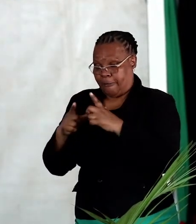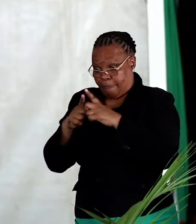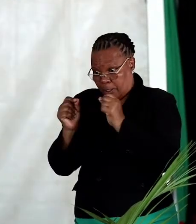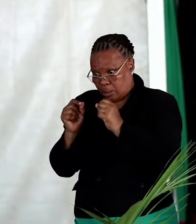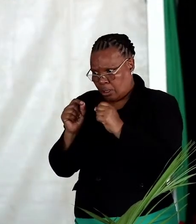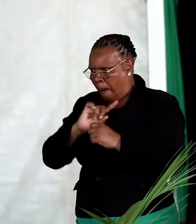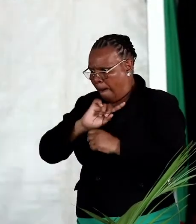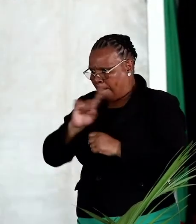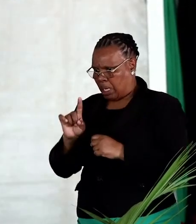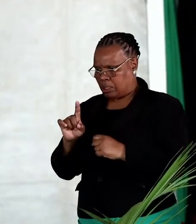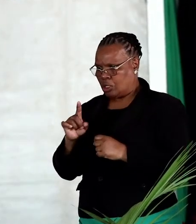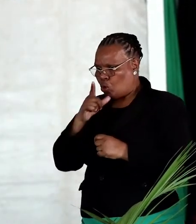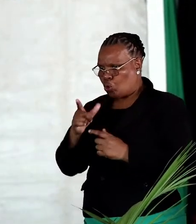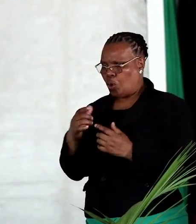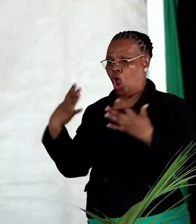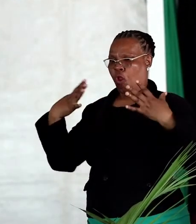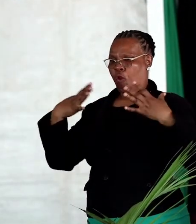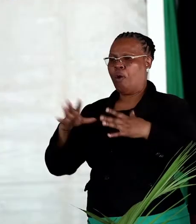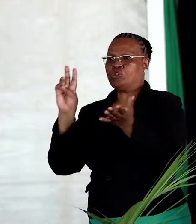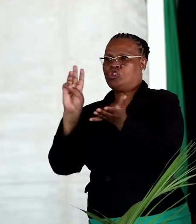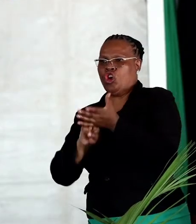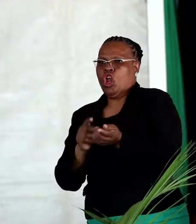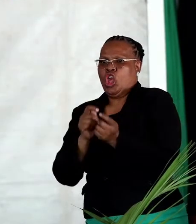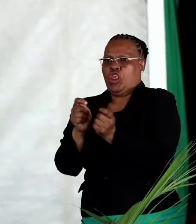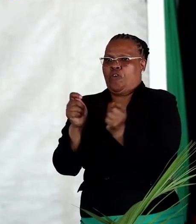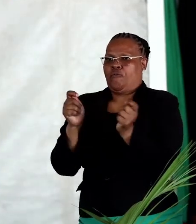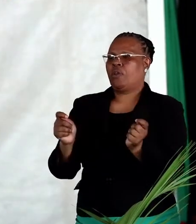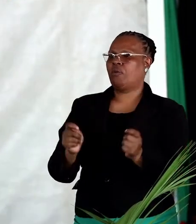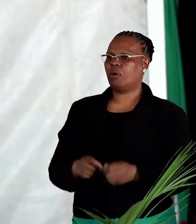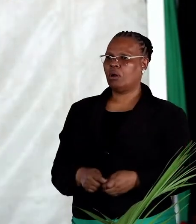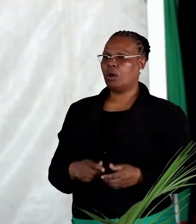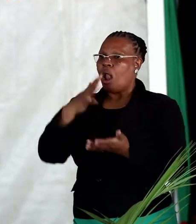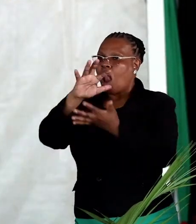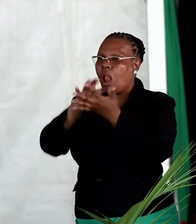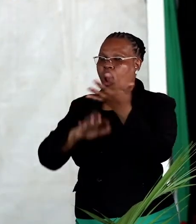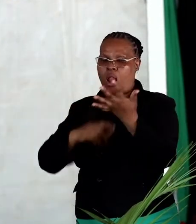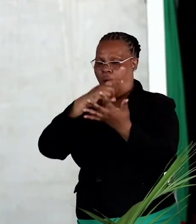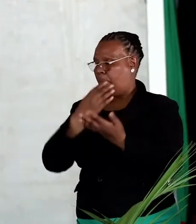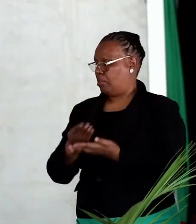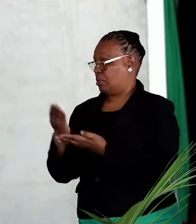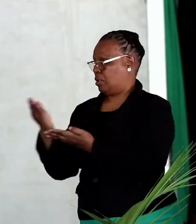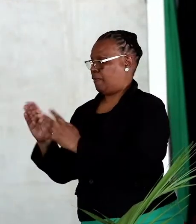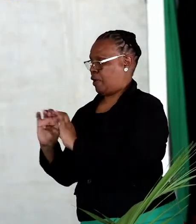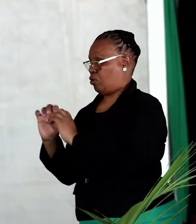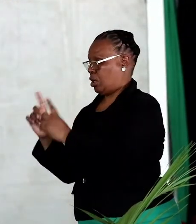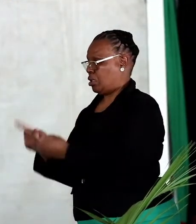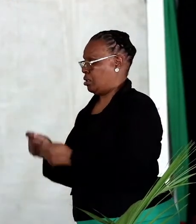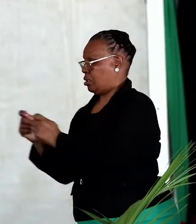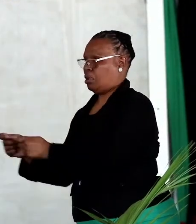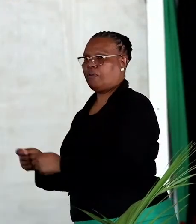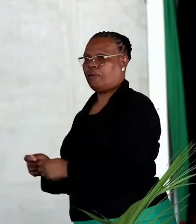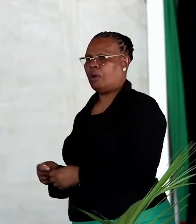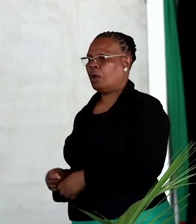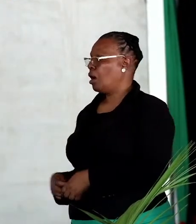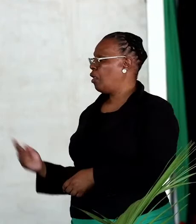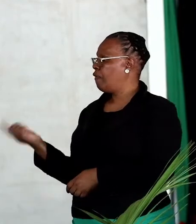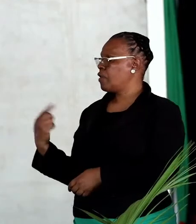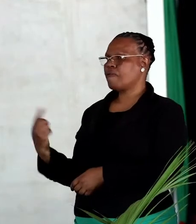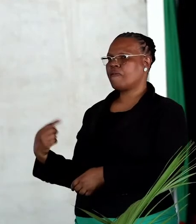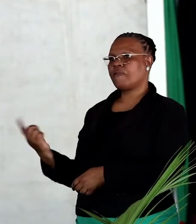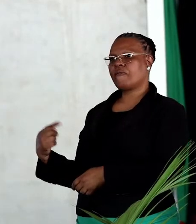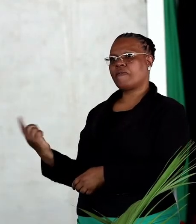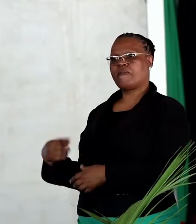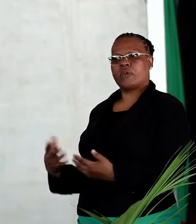kufuneka nge-7 ka-September ka-2022, u-premier yahambise uniforms, u-education i-uniforms azikho kodwa bevumile.